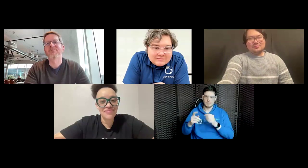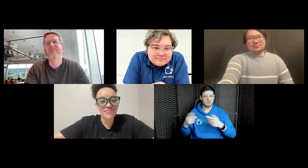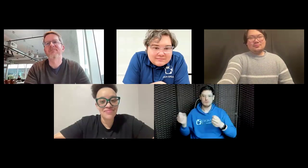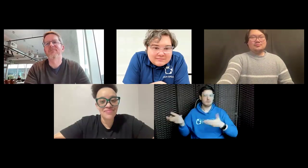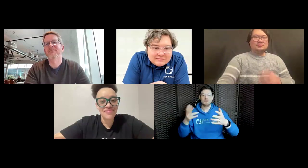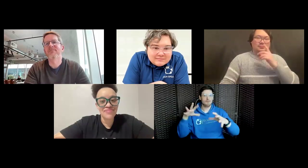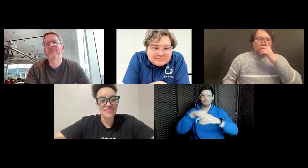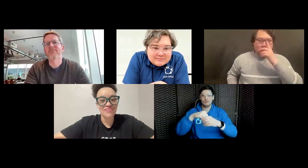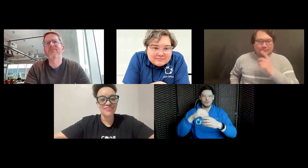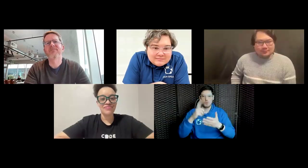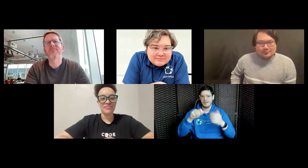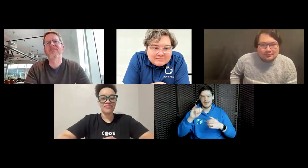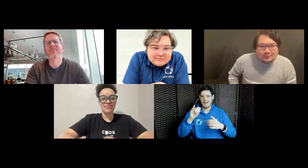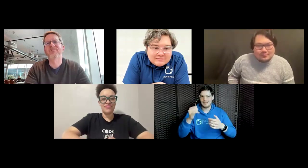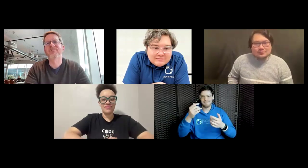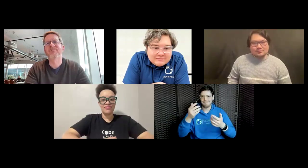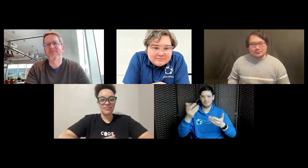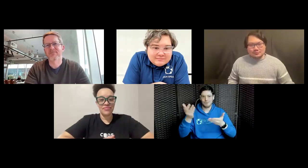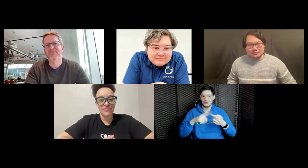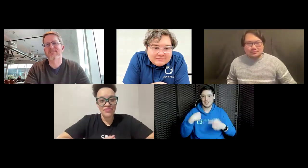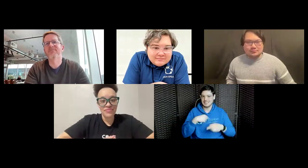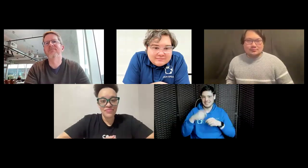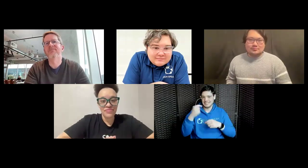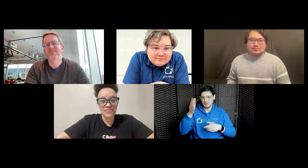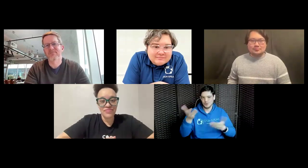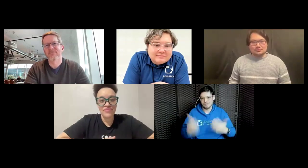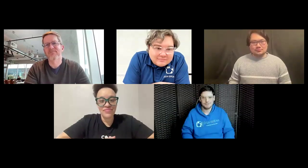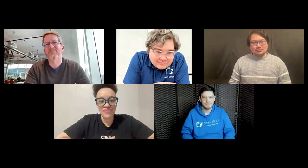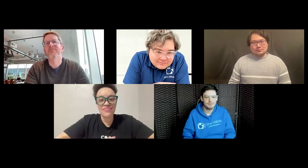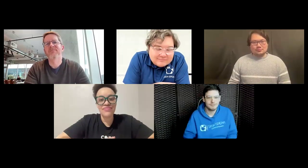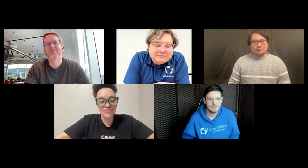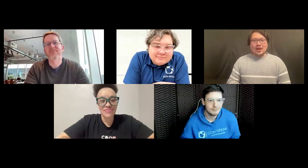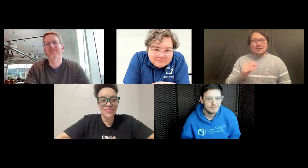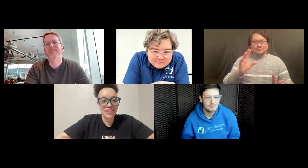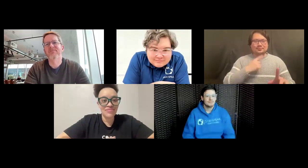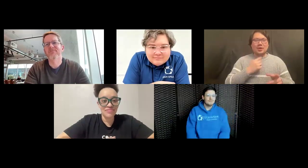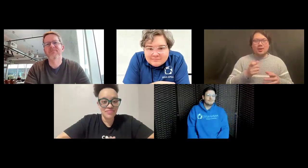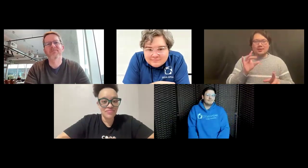So being able to provide accessibility and involvement with AI services, yeah, I think it is the future.